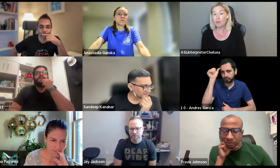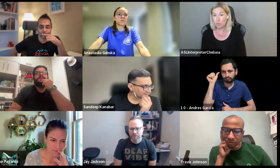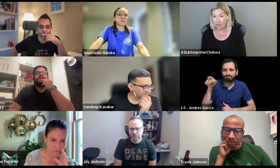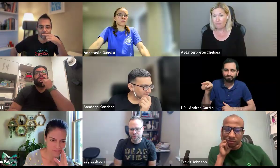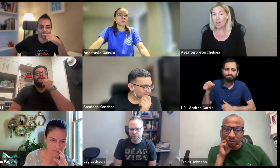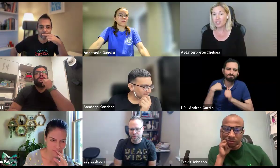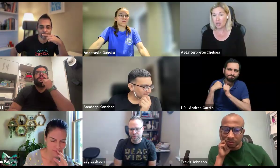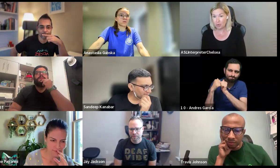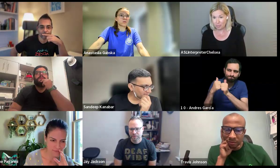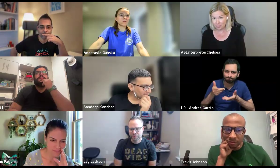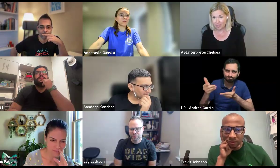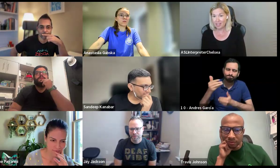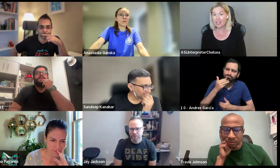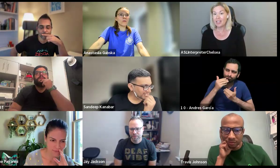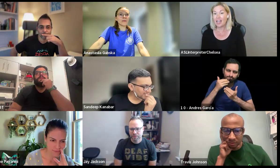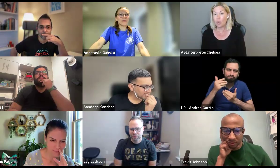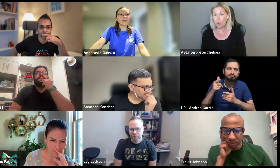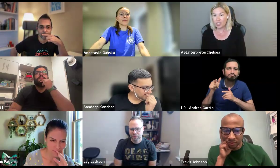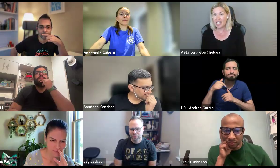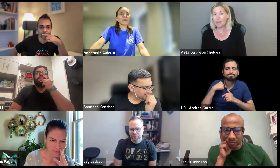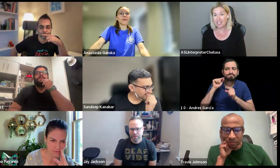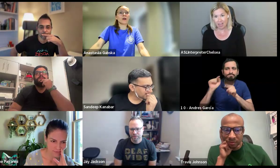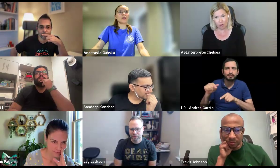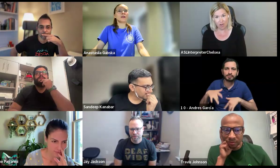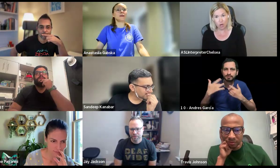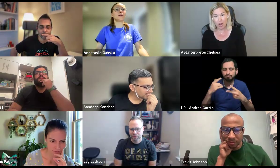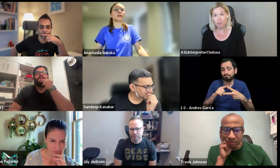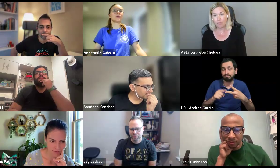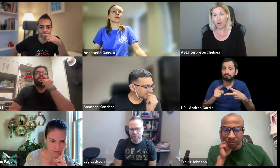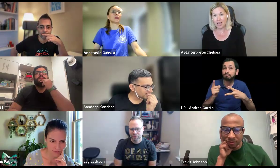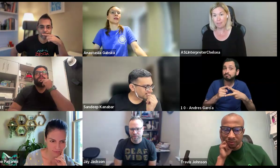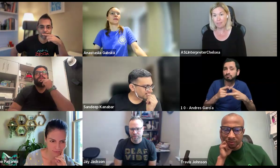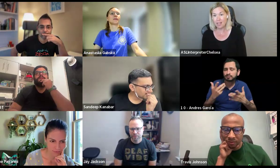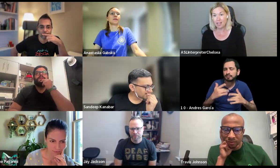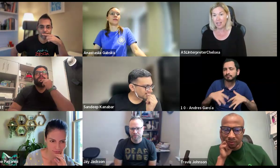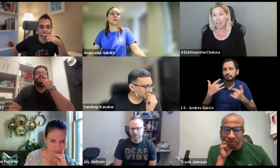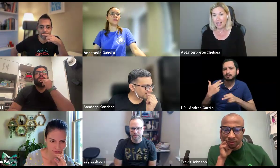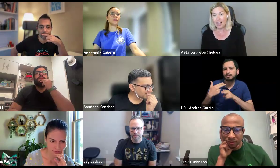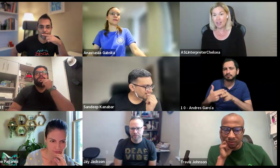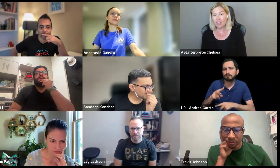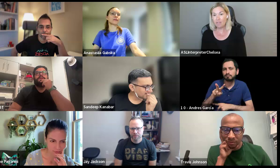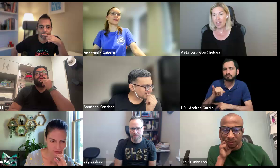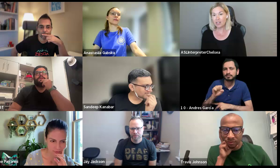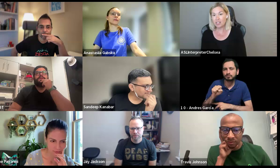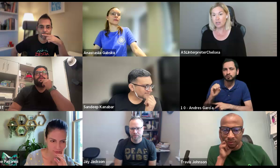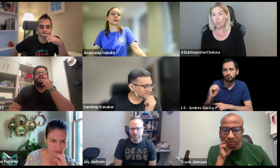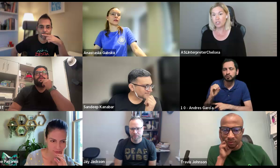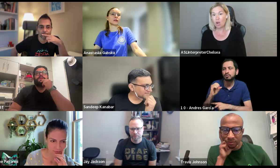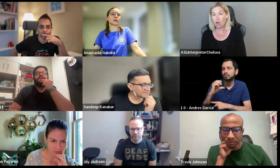I was with Alfonso. We were teaming together. I'm very grateful for him. And the event was